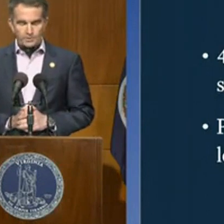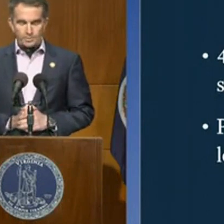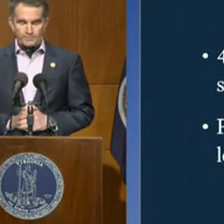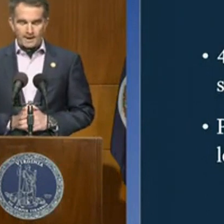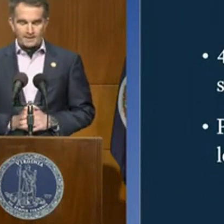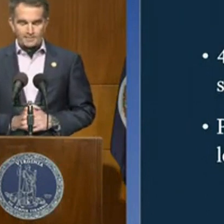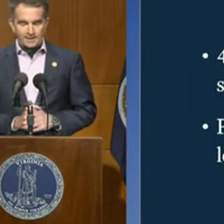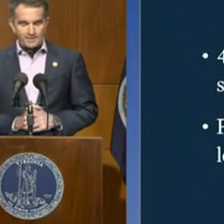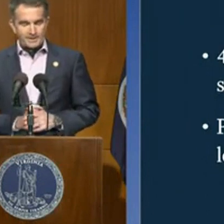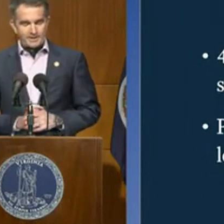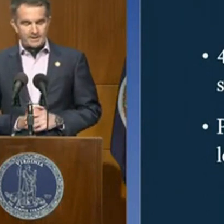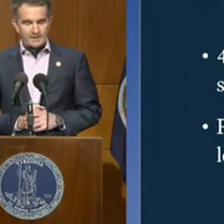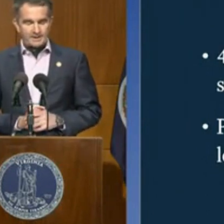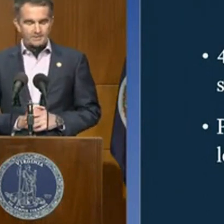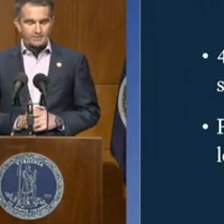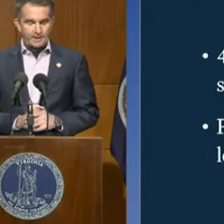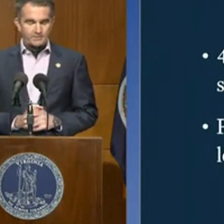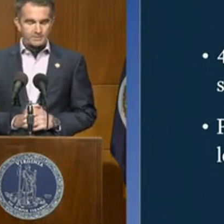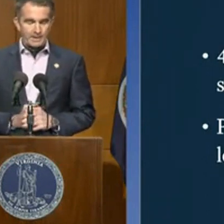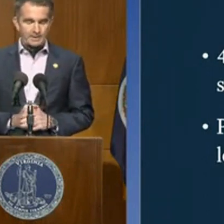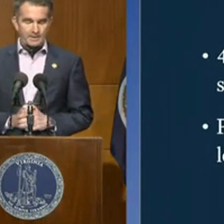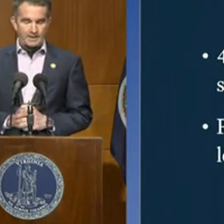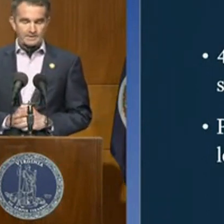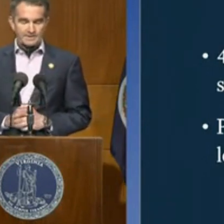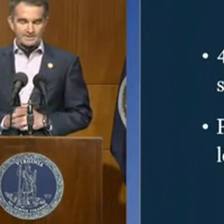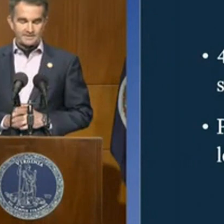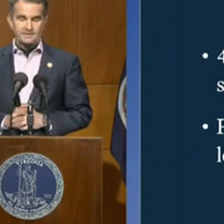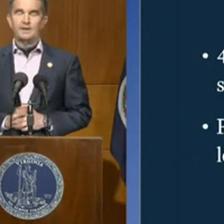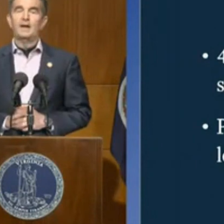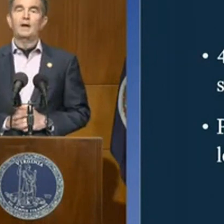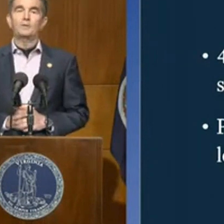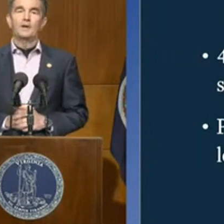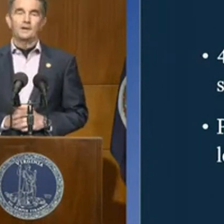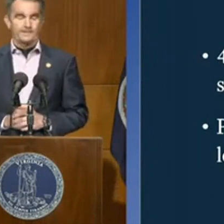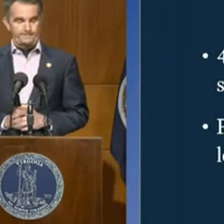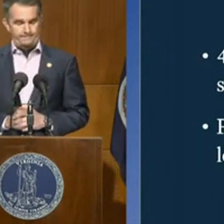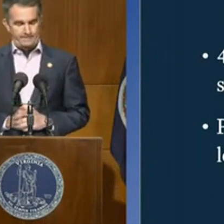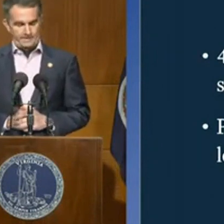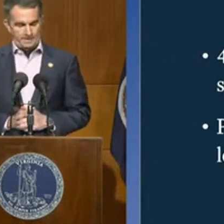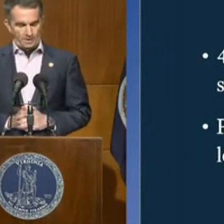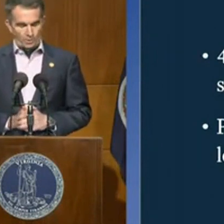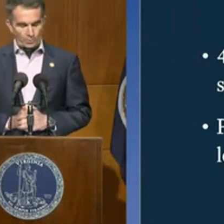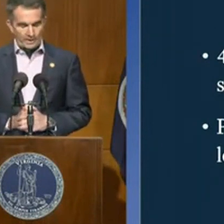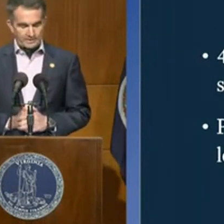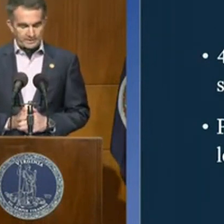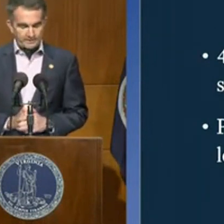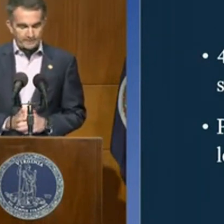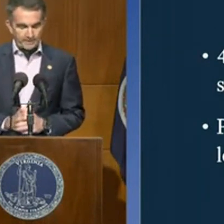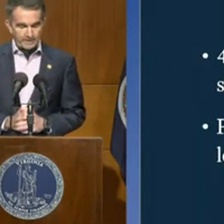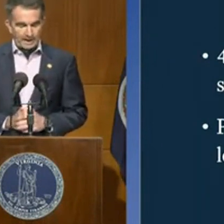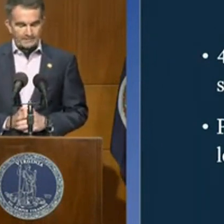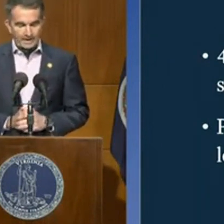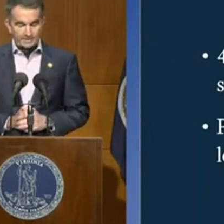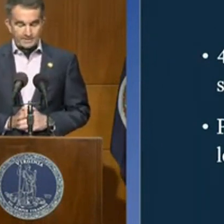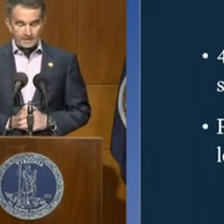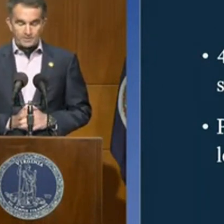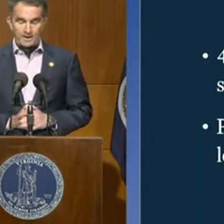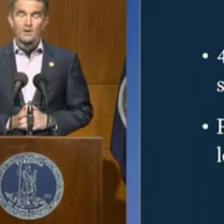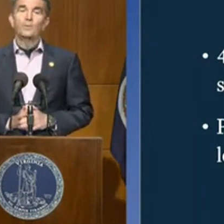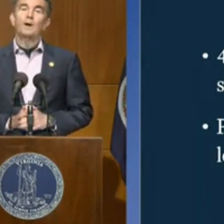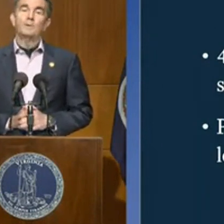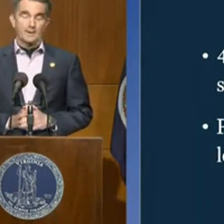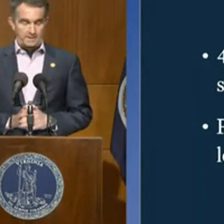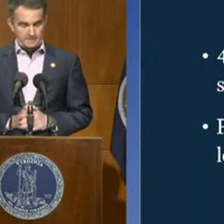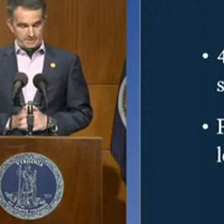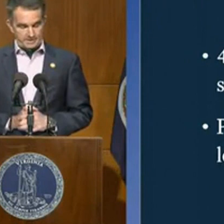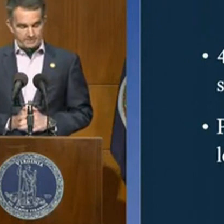we're also providing PPE and information about accessing health care. On Wednesday, I've asked Dr.